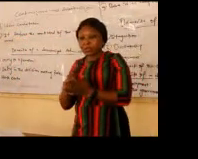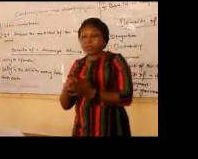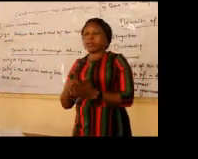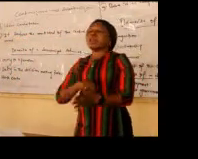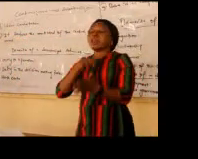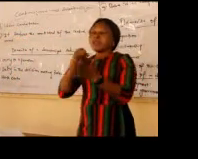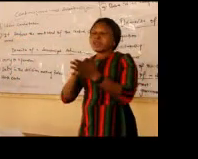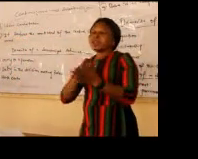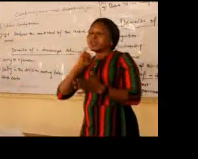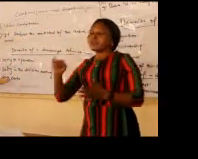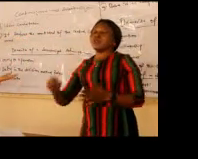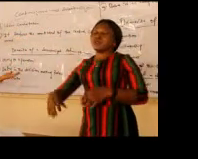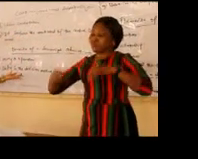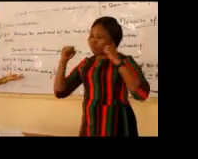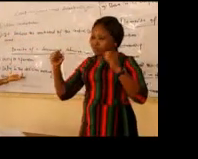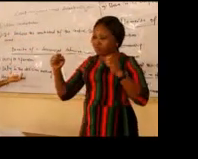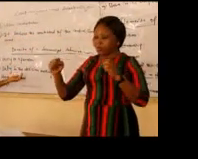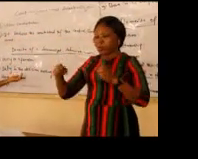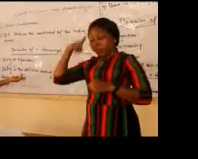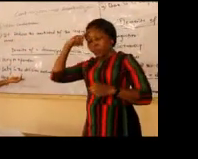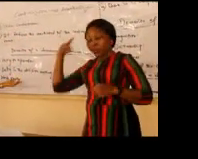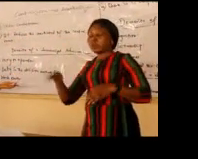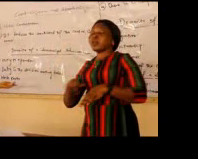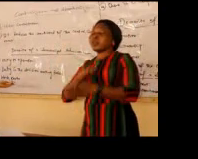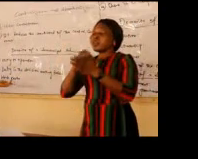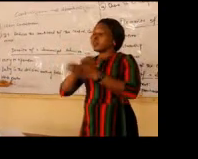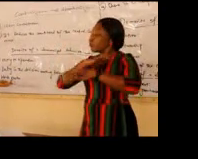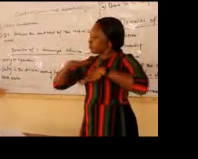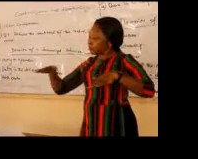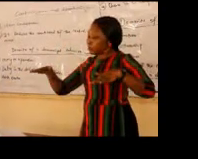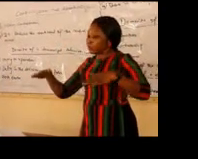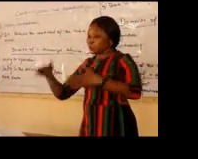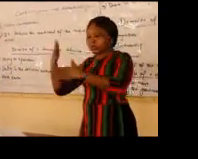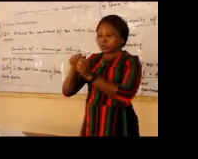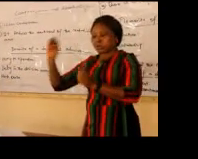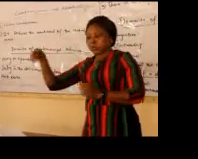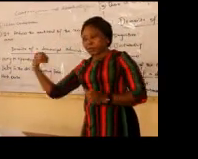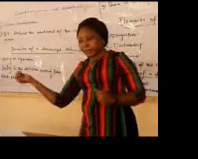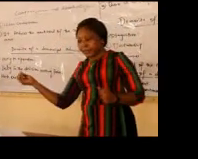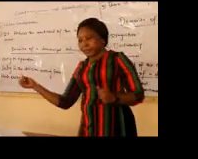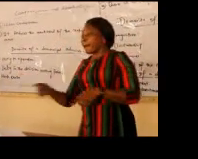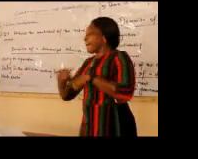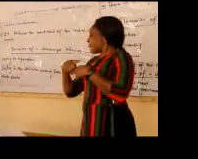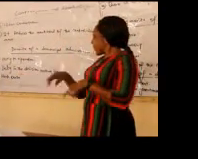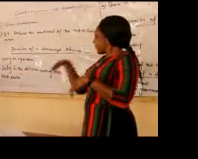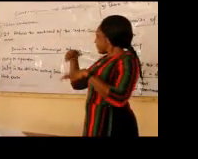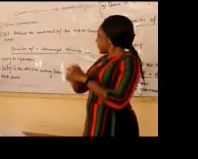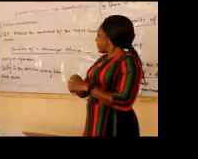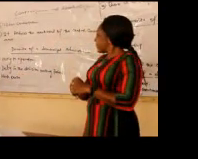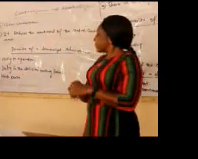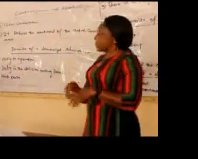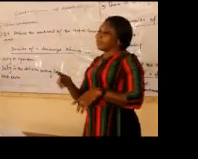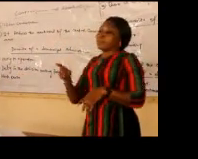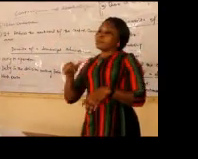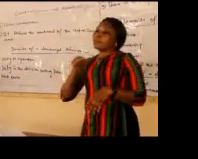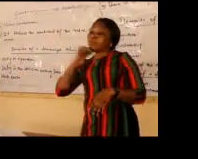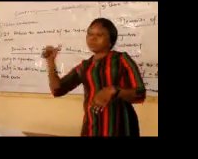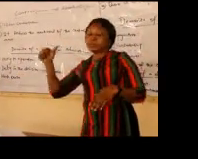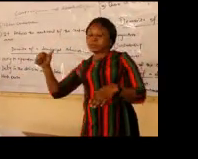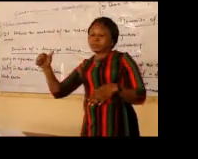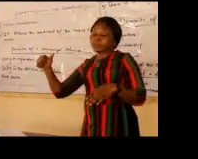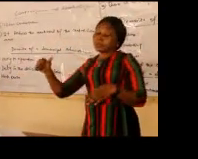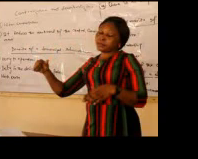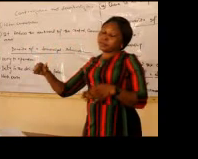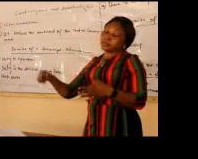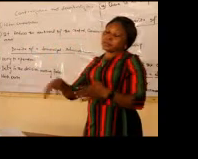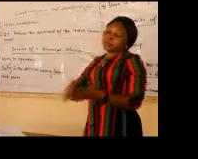with what? Other components. But here, the central government is as it shares its powers with the other